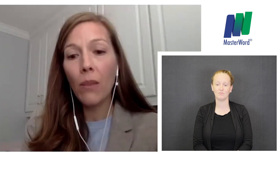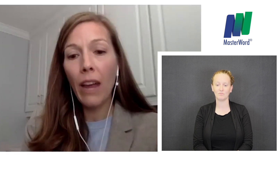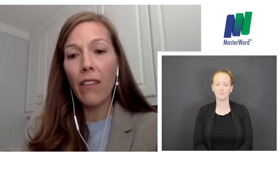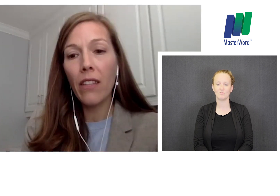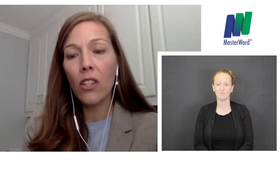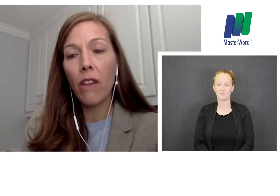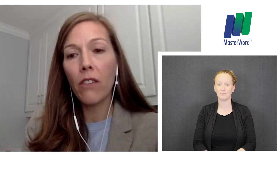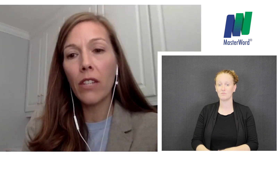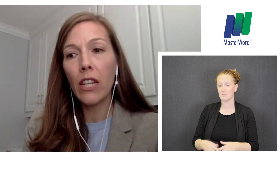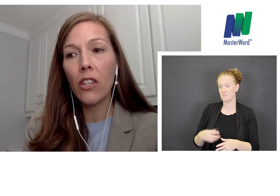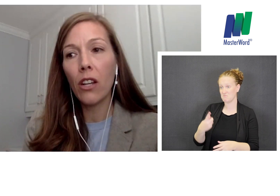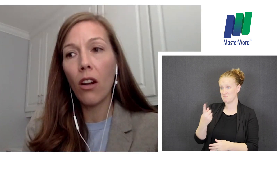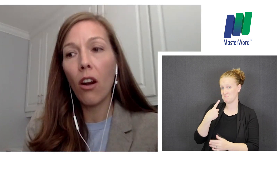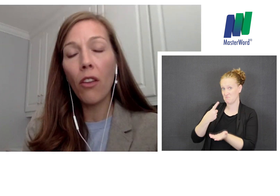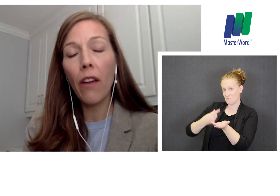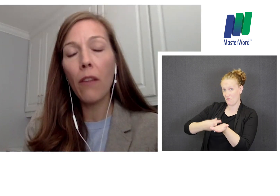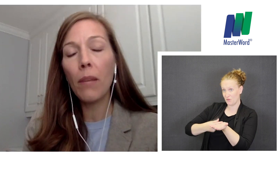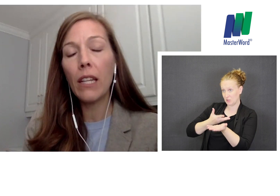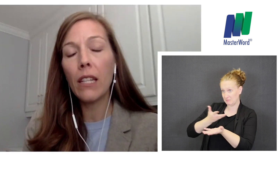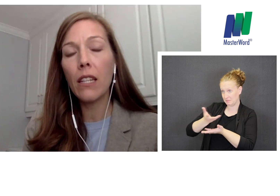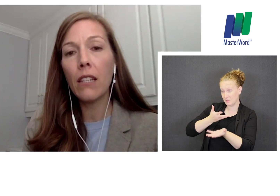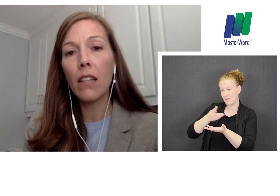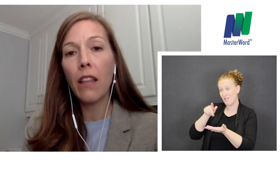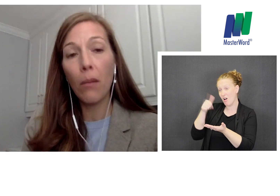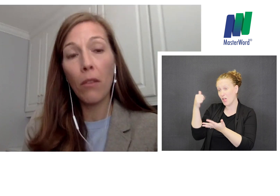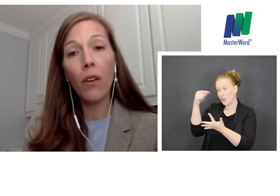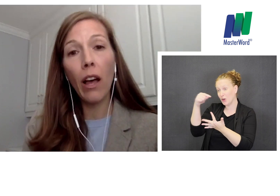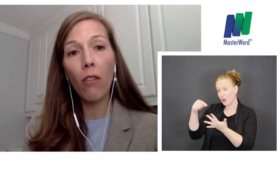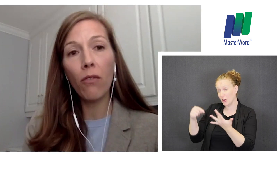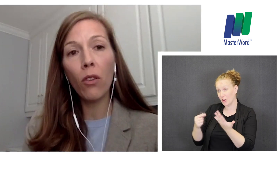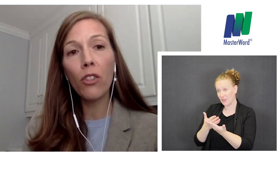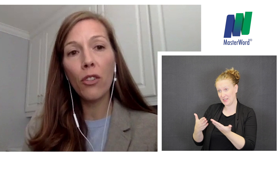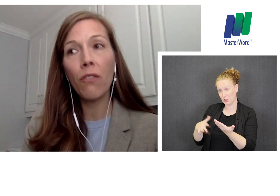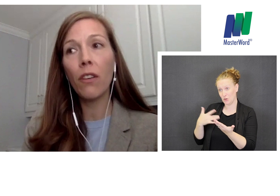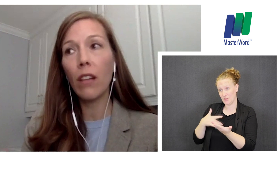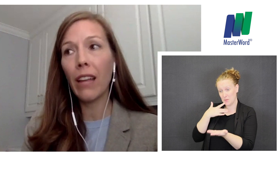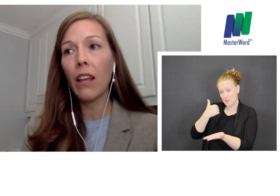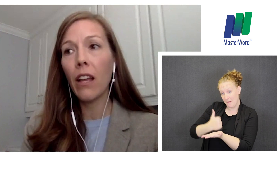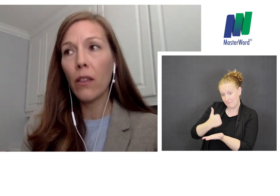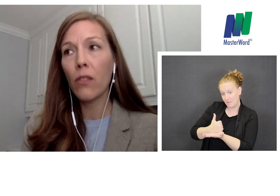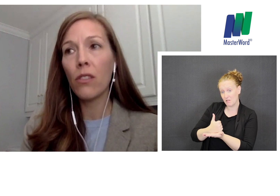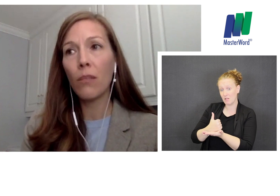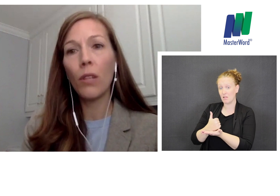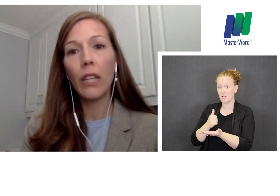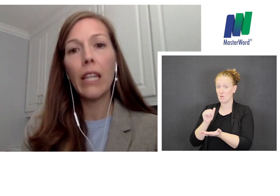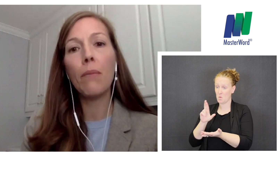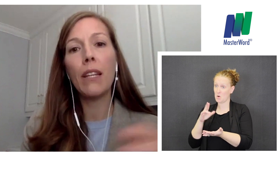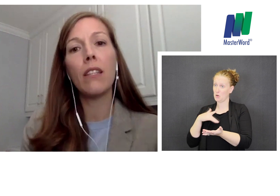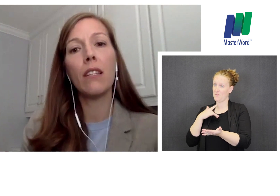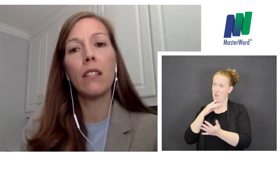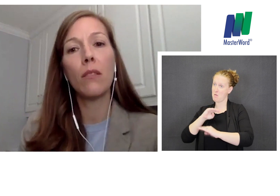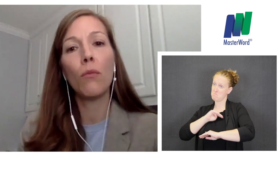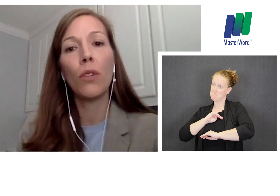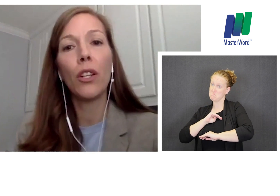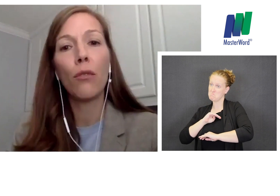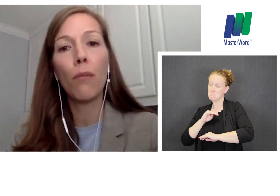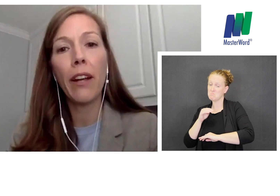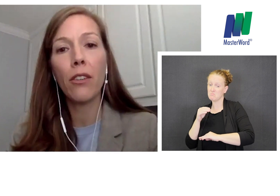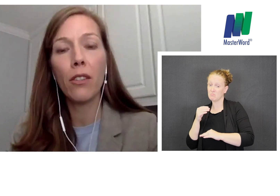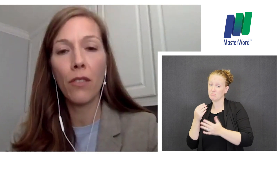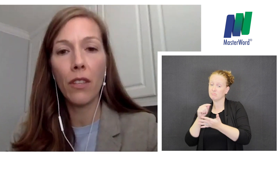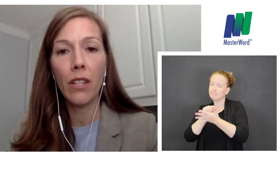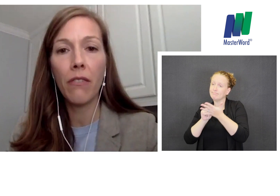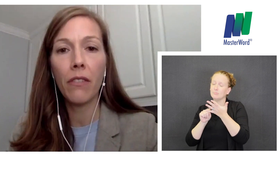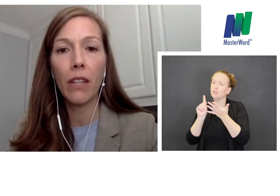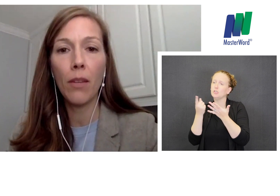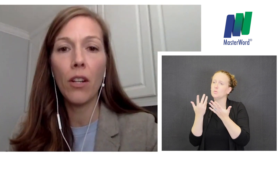So as we're having this conversation, are there other pieces that would feel helpful, or do you feel like those are some really key pieces and some really good